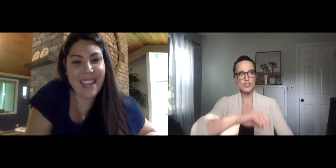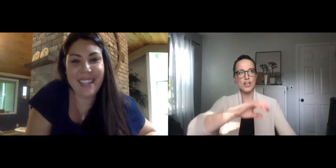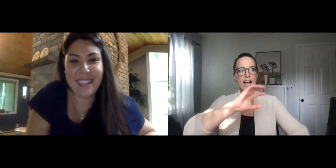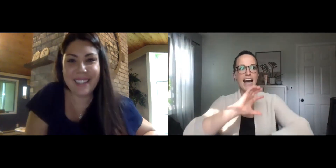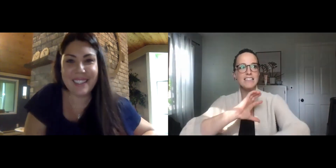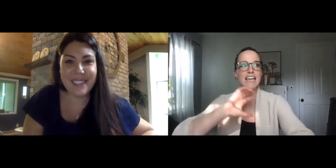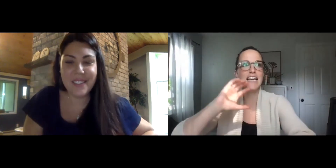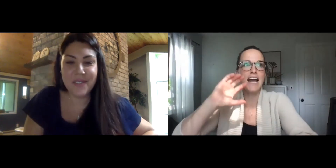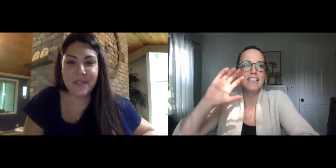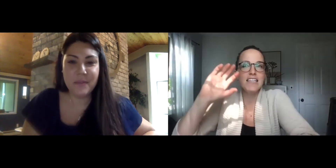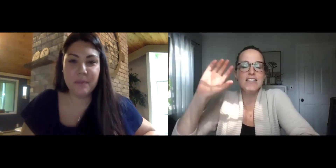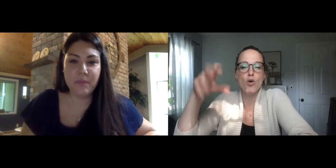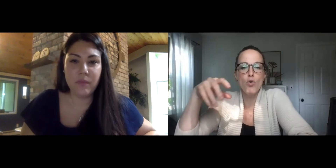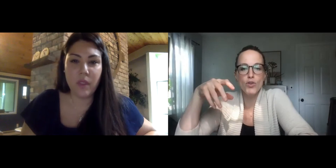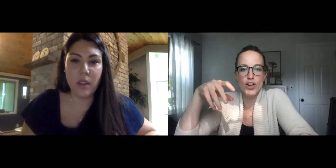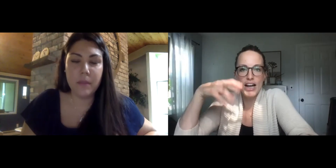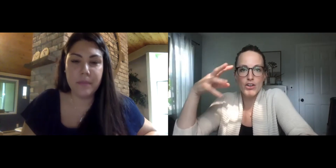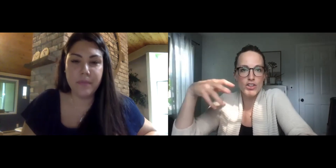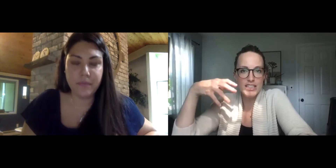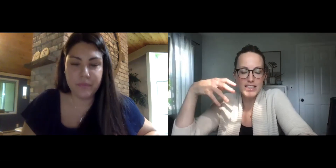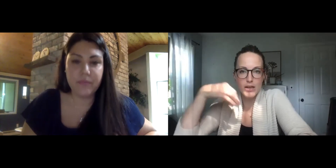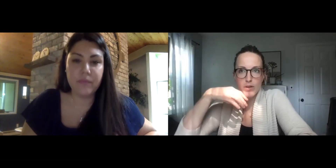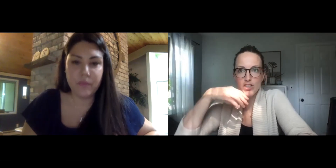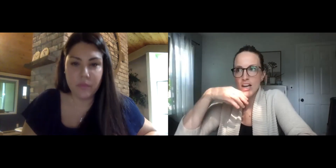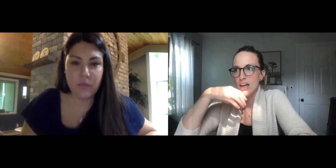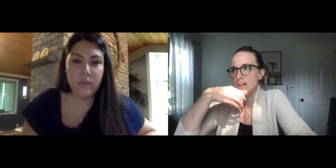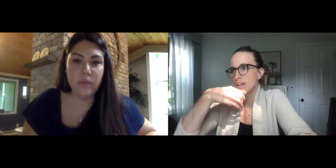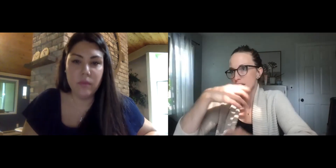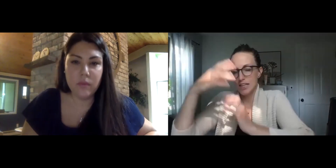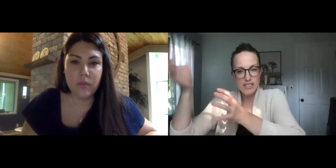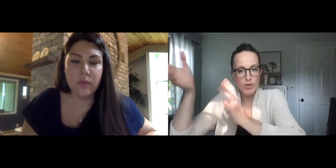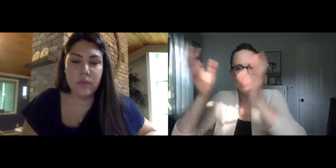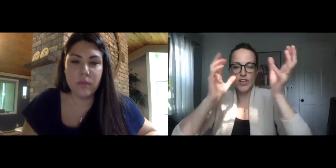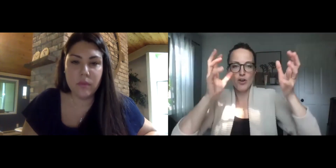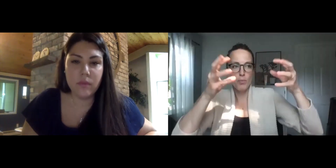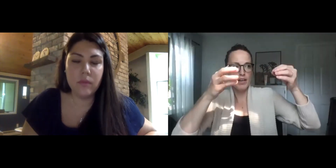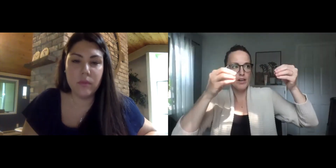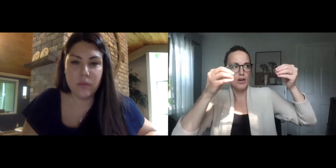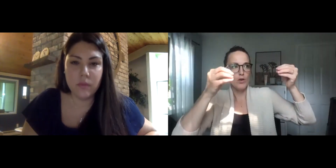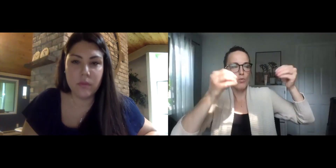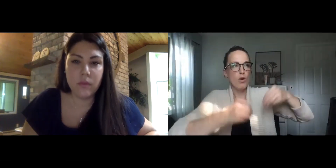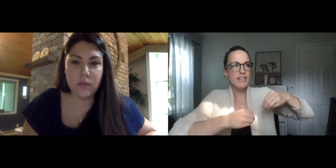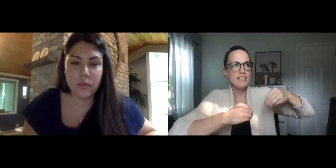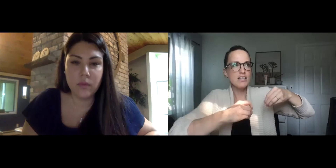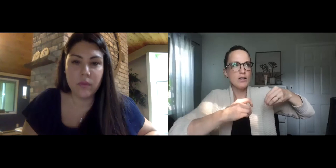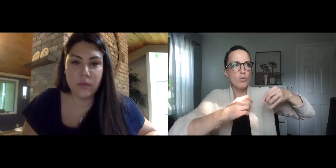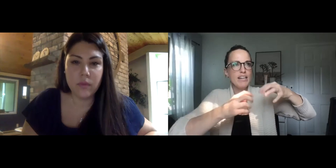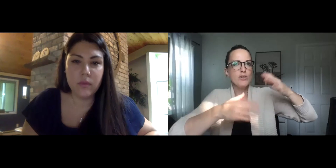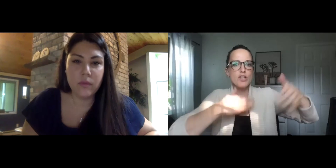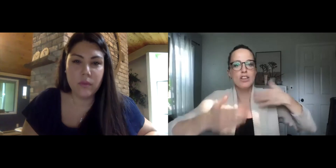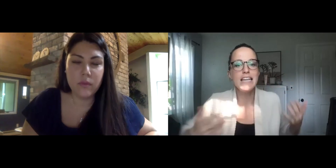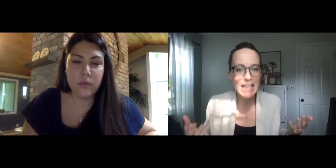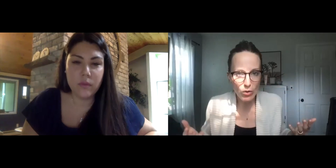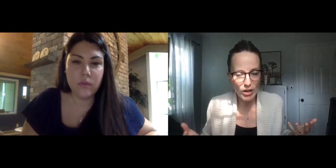Yeah. As the kids get older and they're learning sign language, they stick with it or they don't. But when